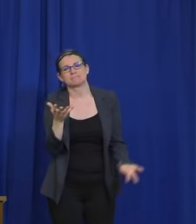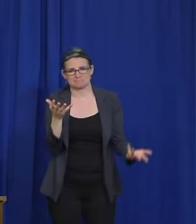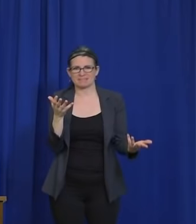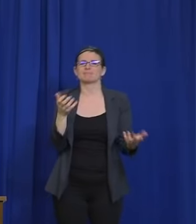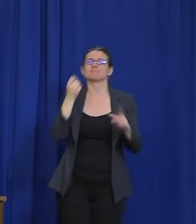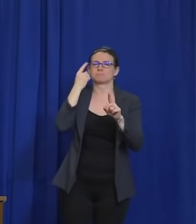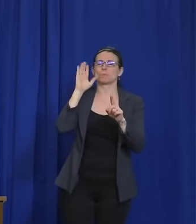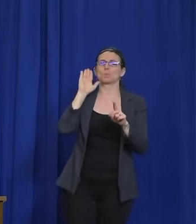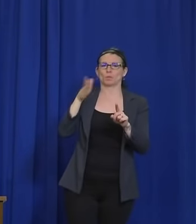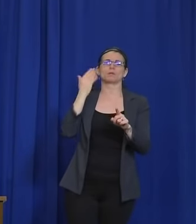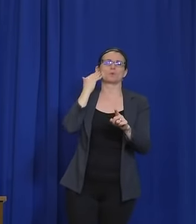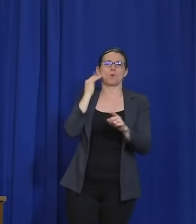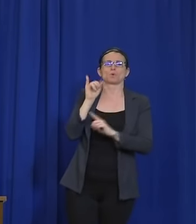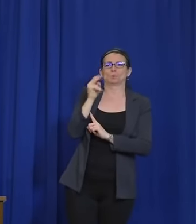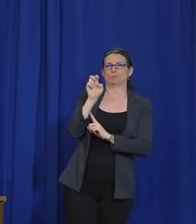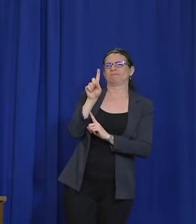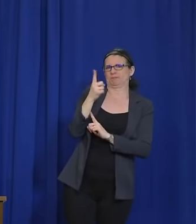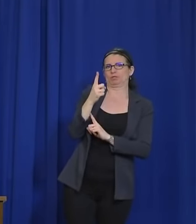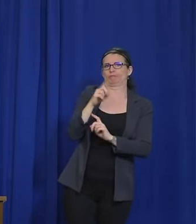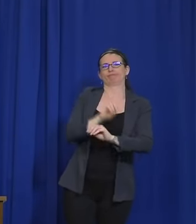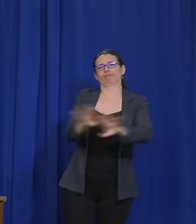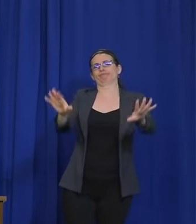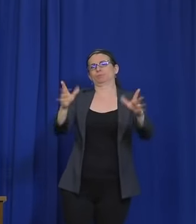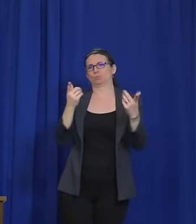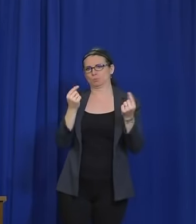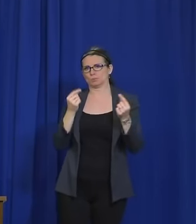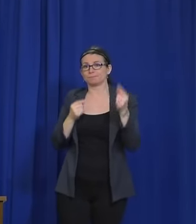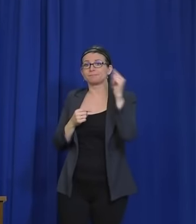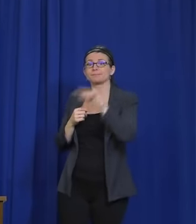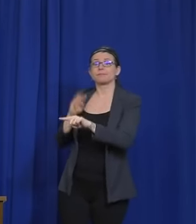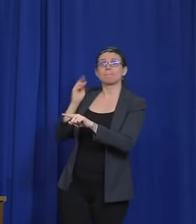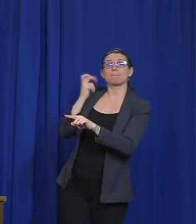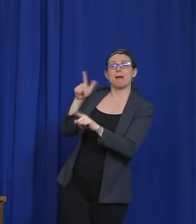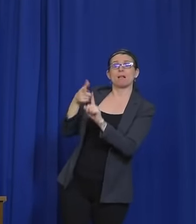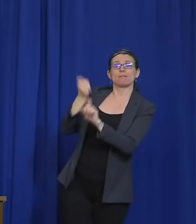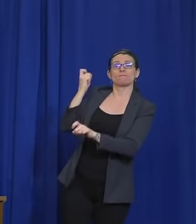Michael Fern from the Maine Edge. Michael, do you have a question?